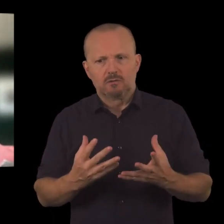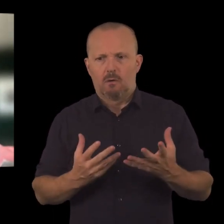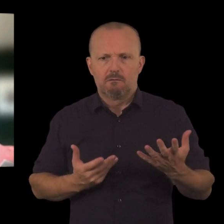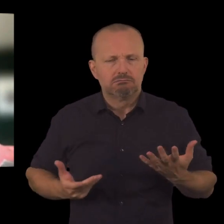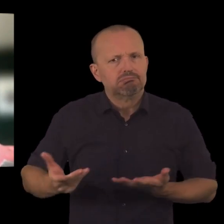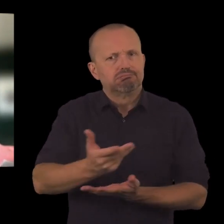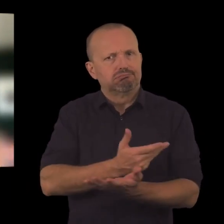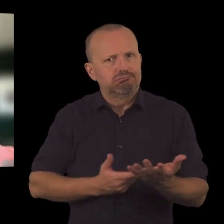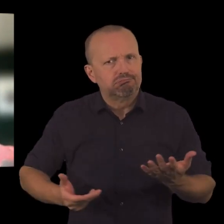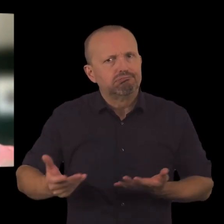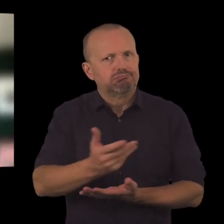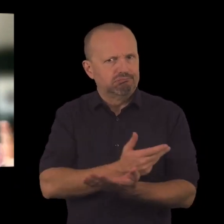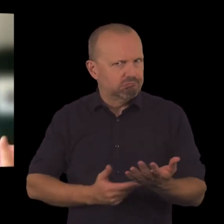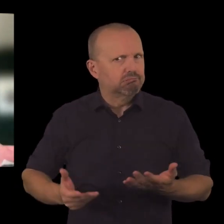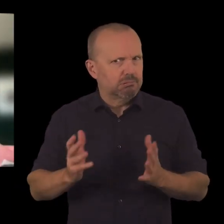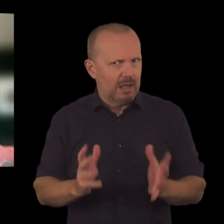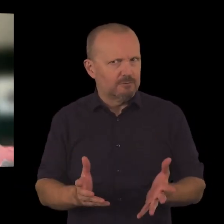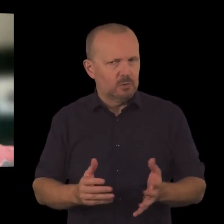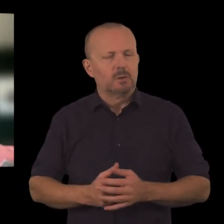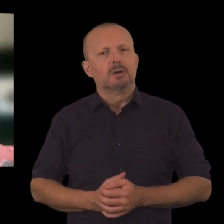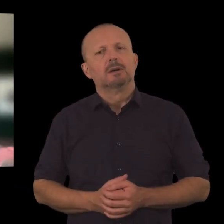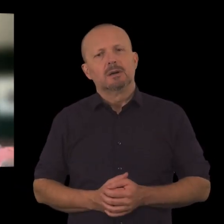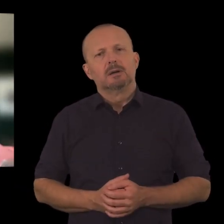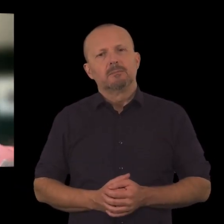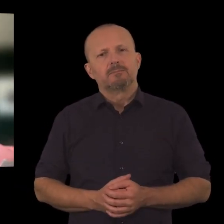mission, and that's our home base.